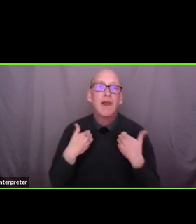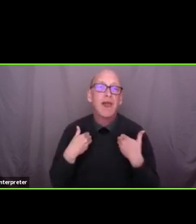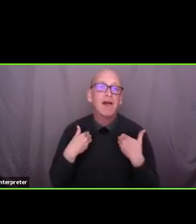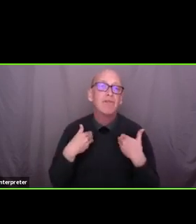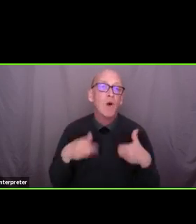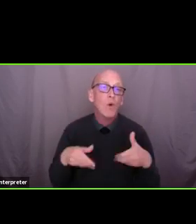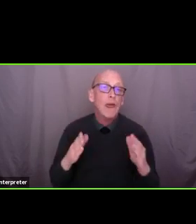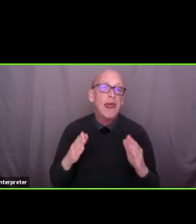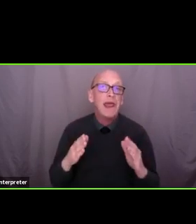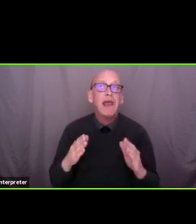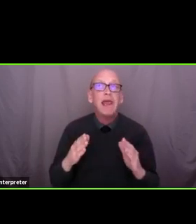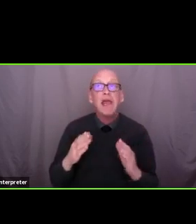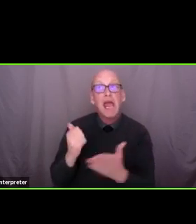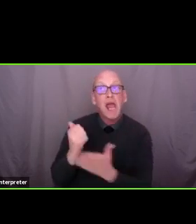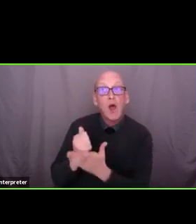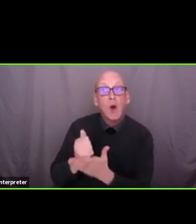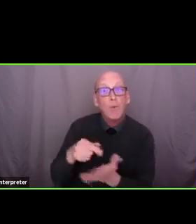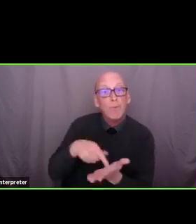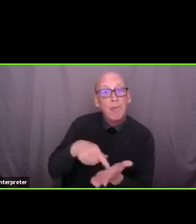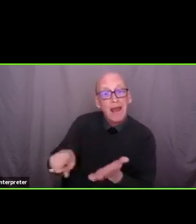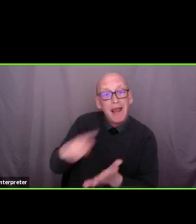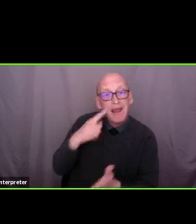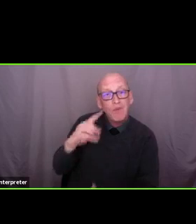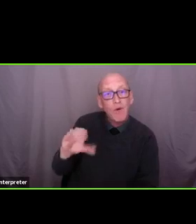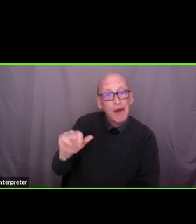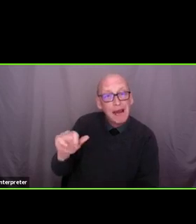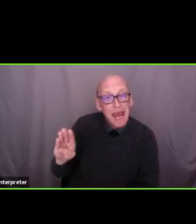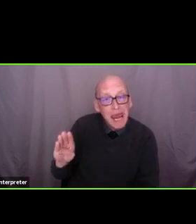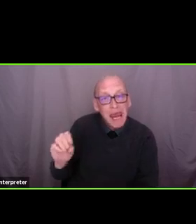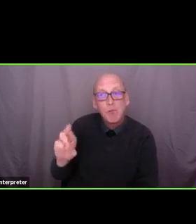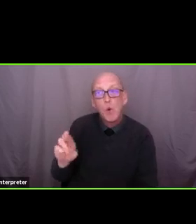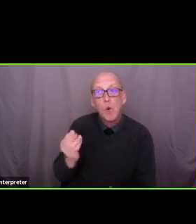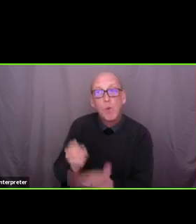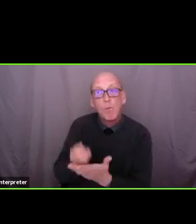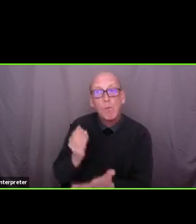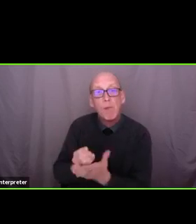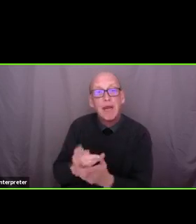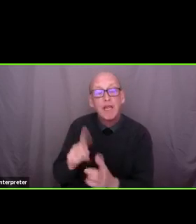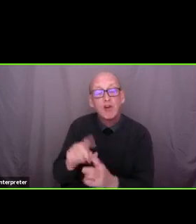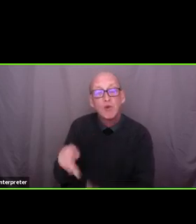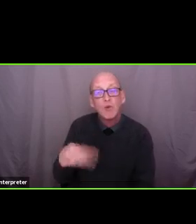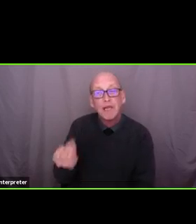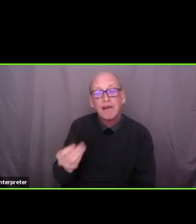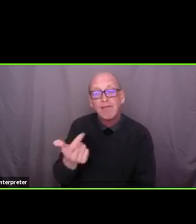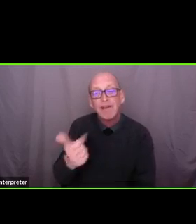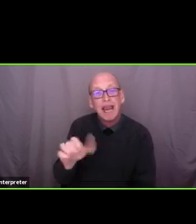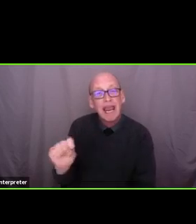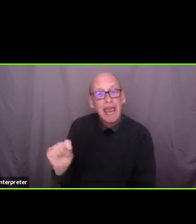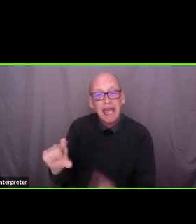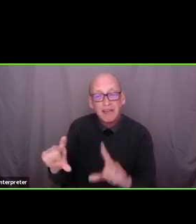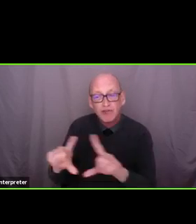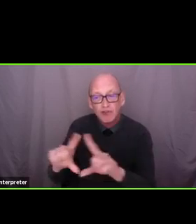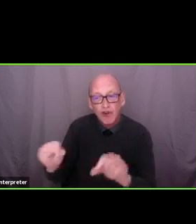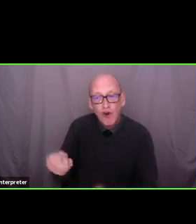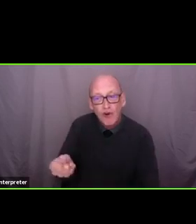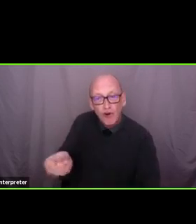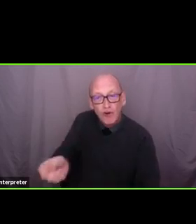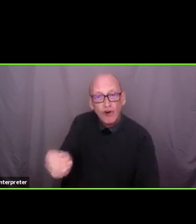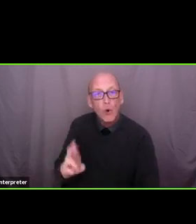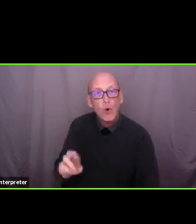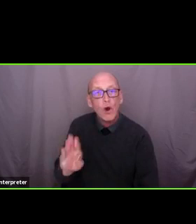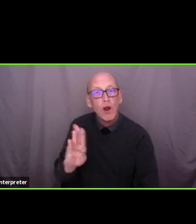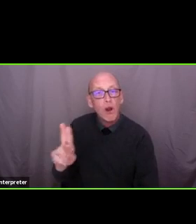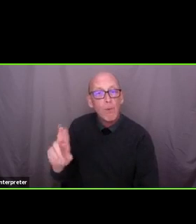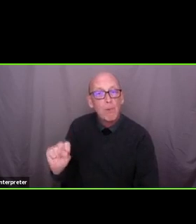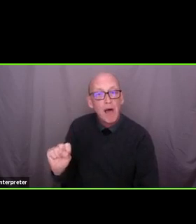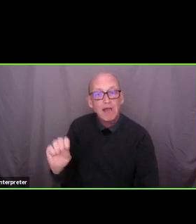to get people to appointments. We have funds to provide people with gas cards, and we can provide bus tokens. Right